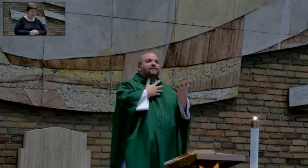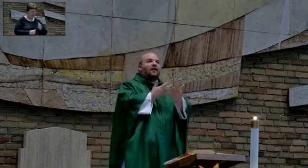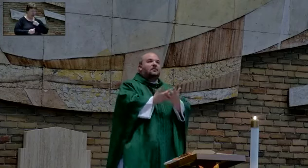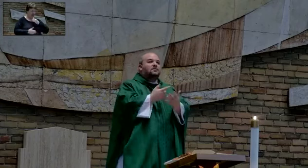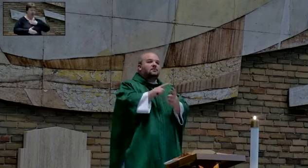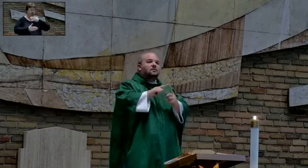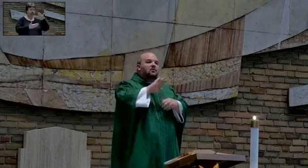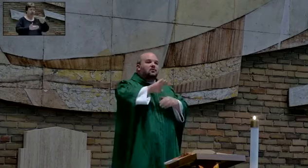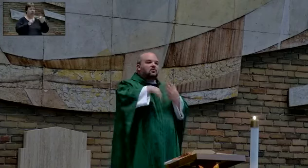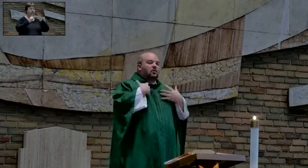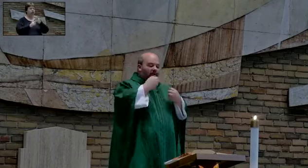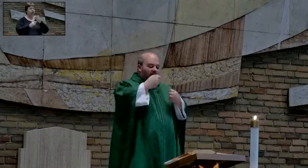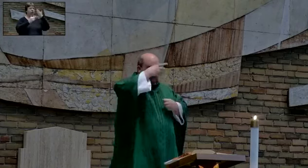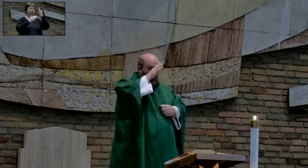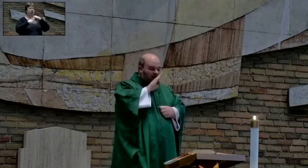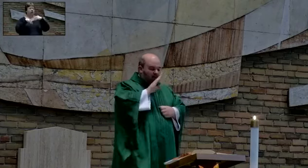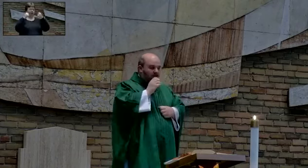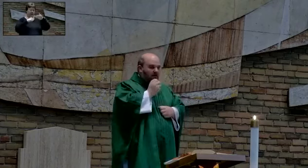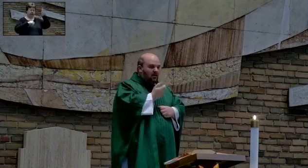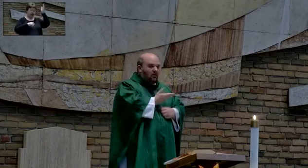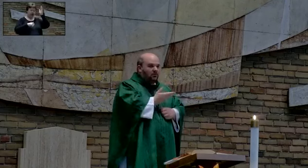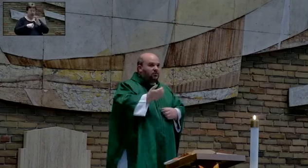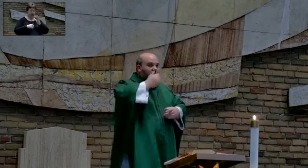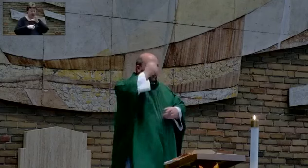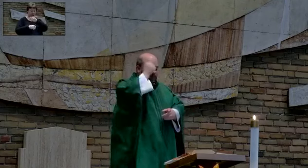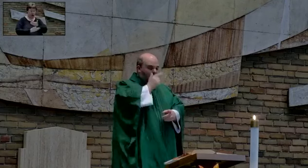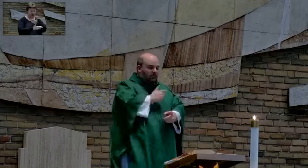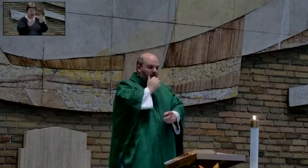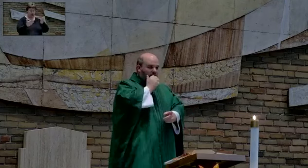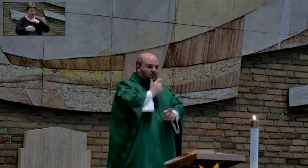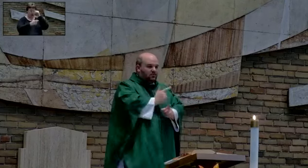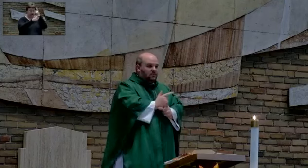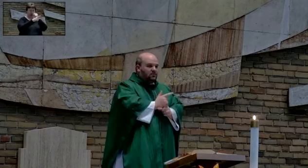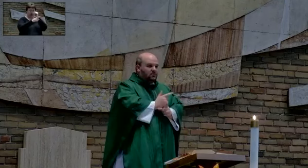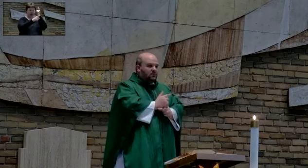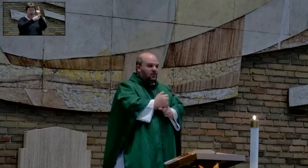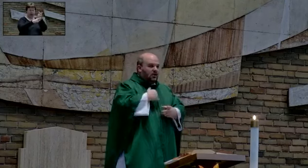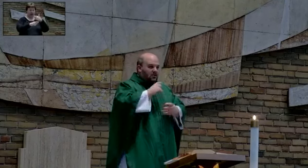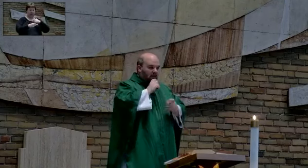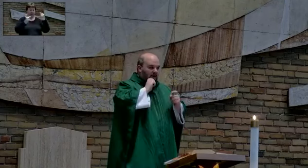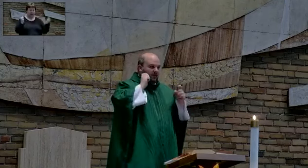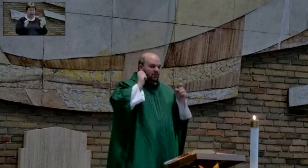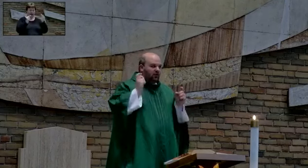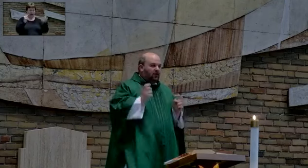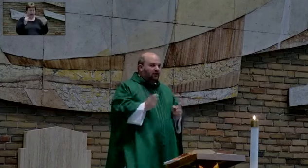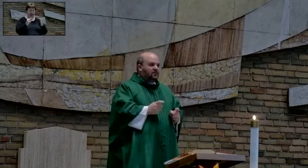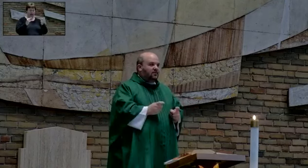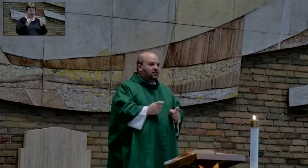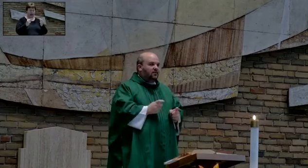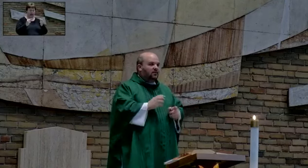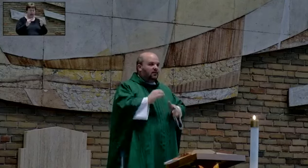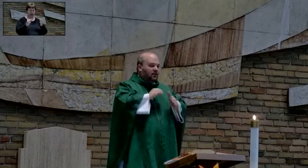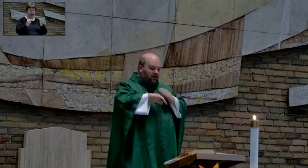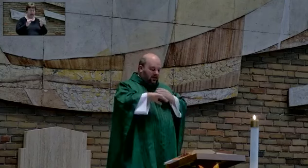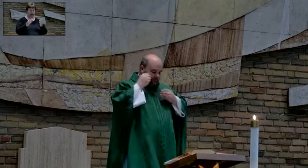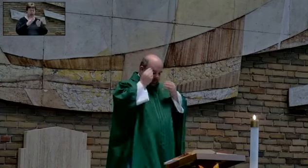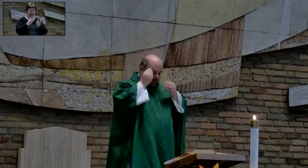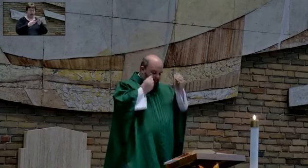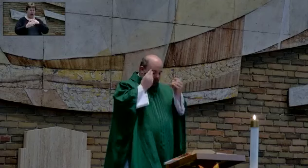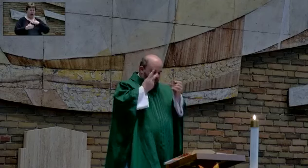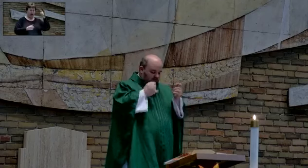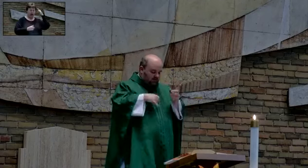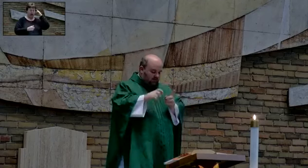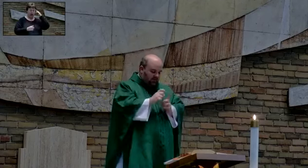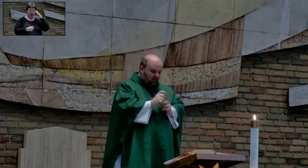I confess to Almighty God and to you, my brothers and sisters, that I have greatly sinned in